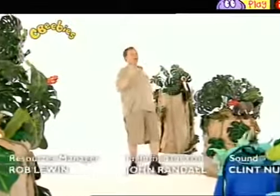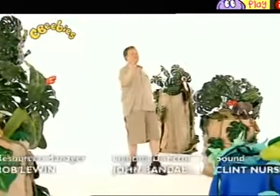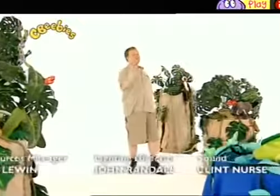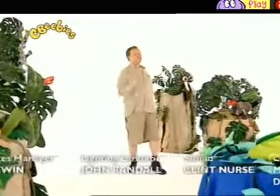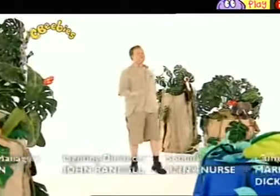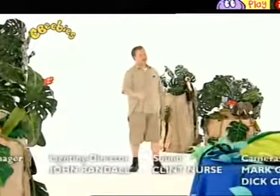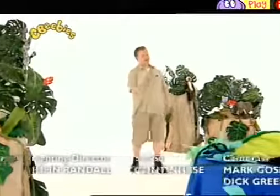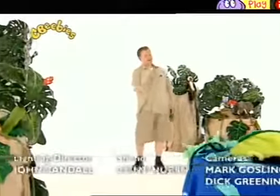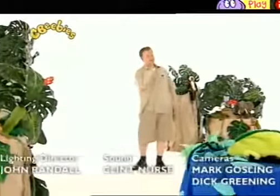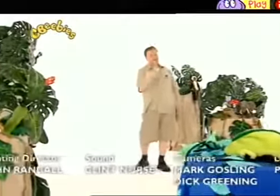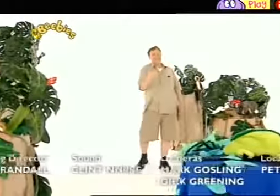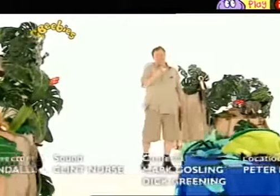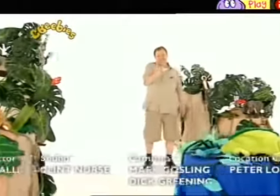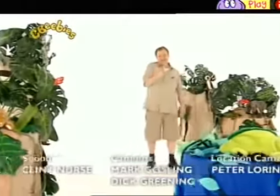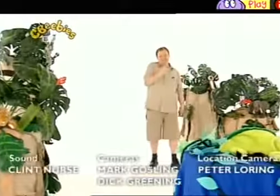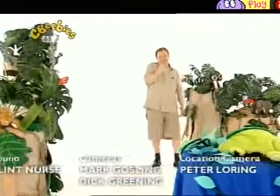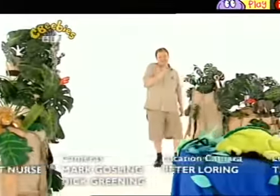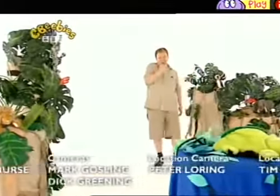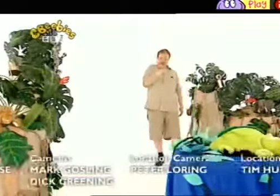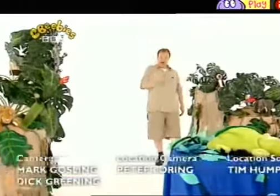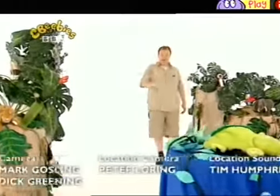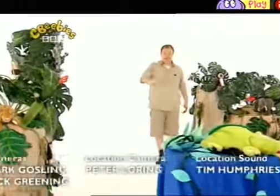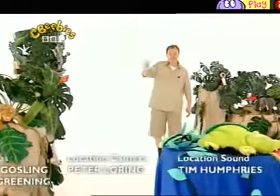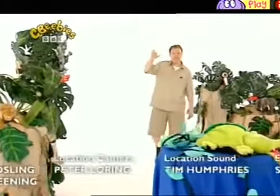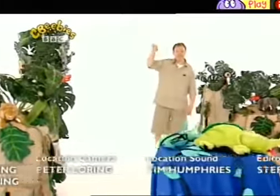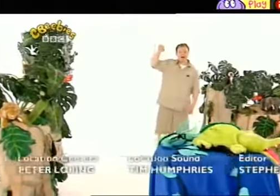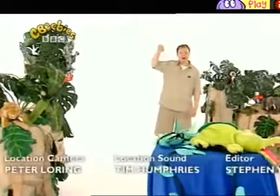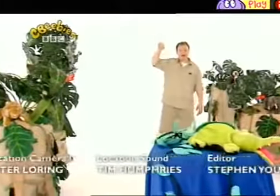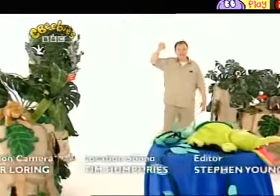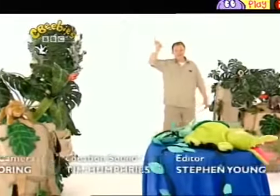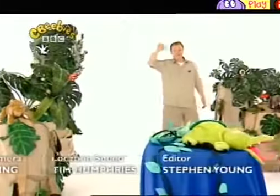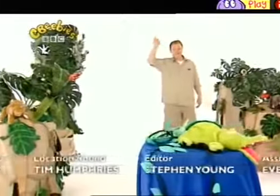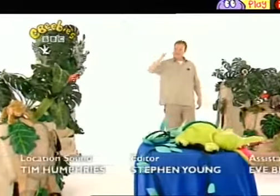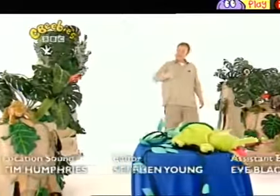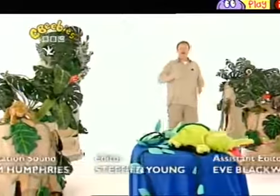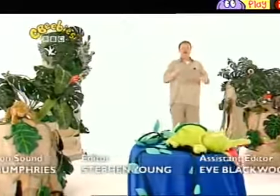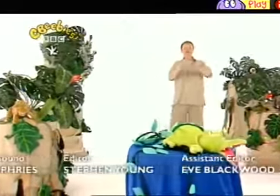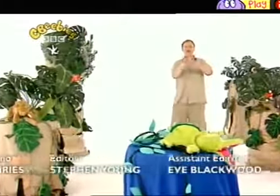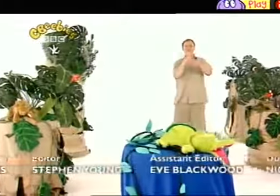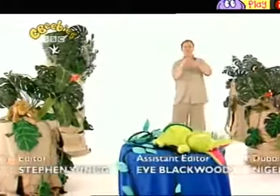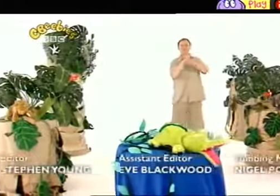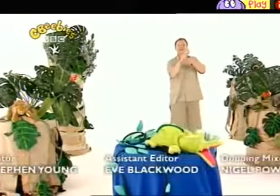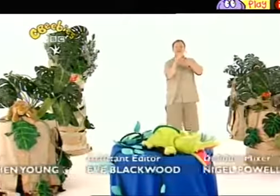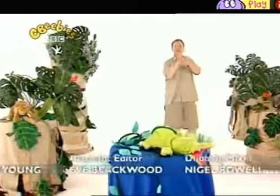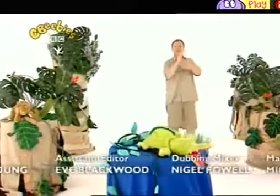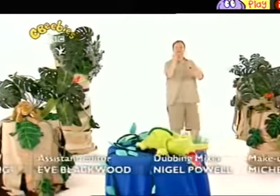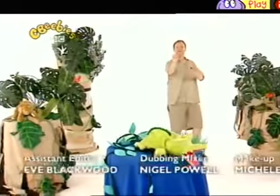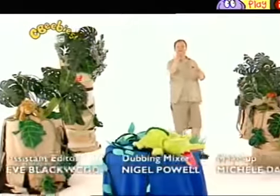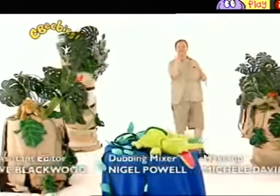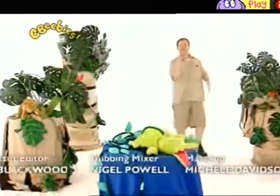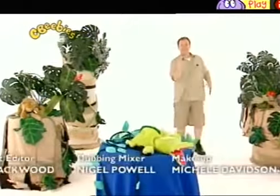hope you had good fun. I say goodbye. I'm happy that you